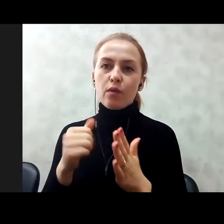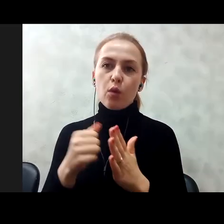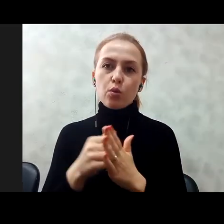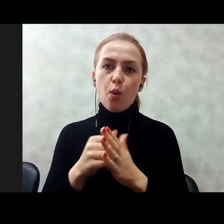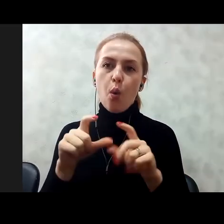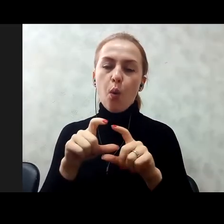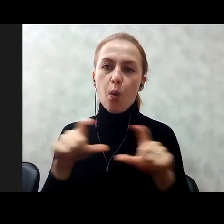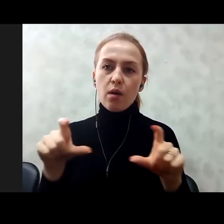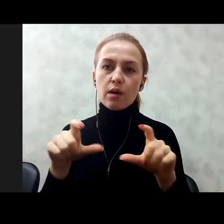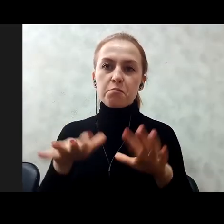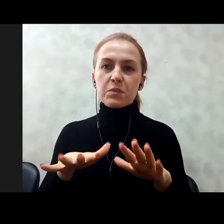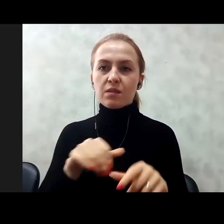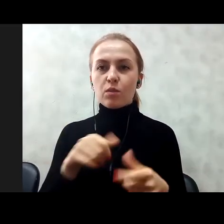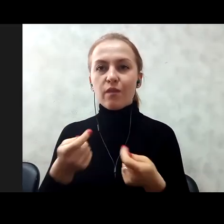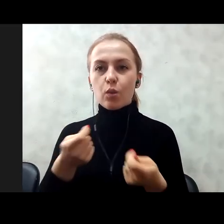These